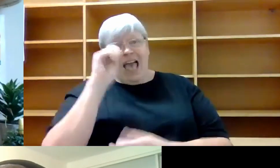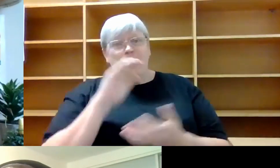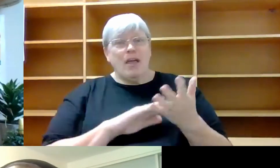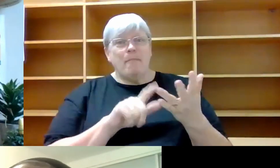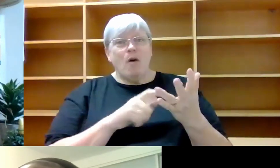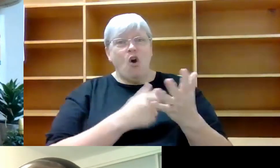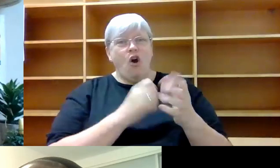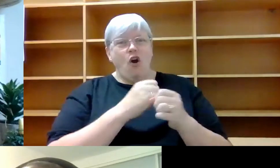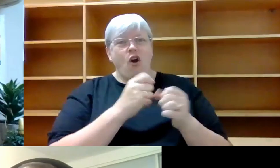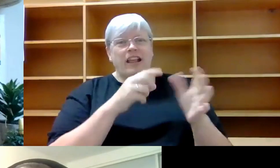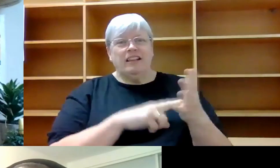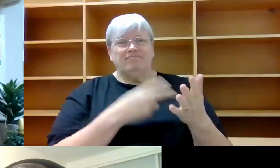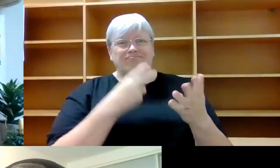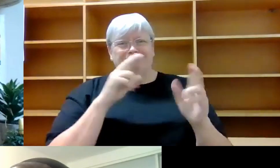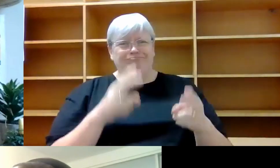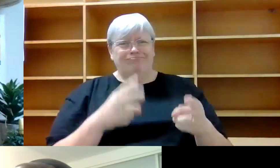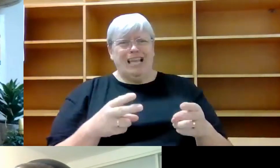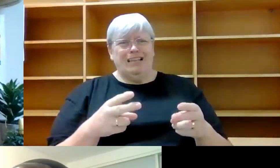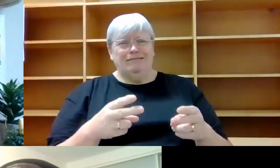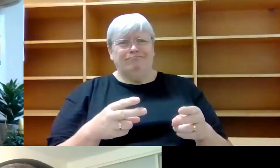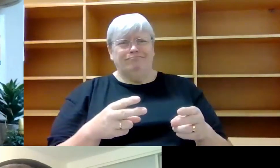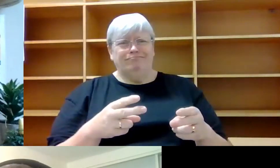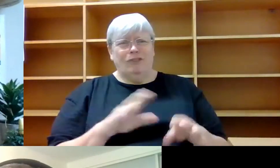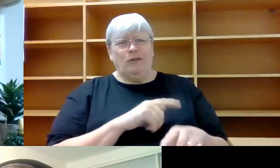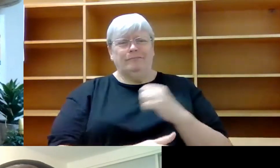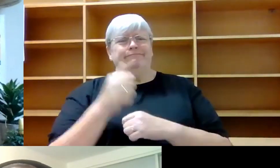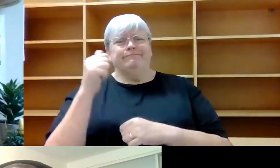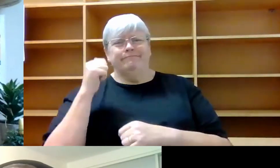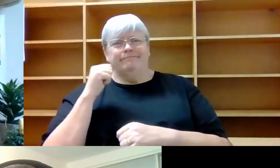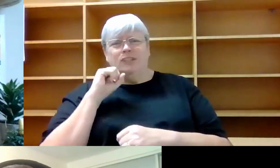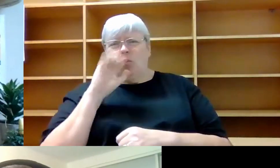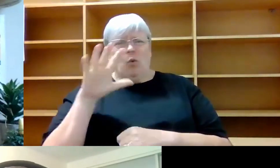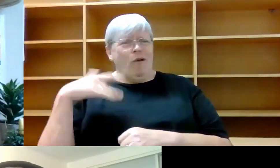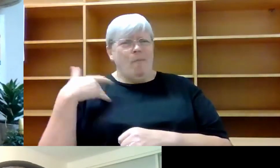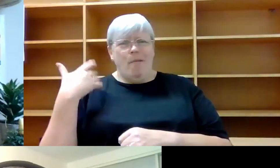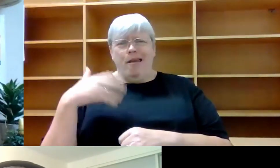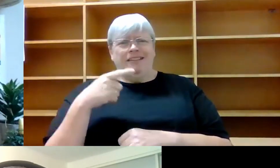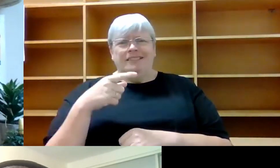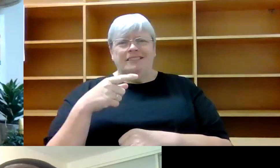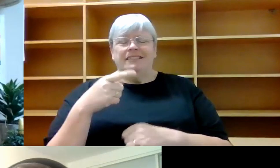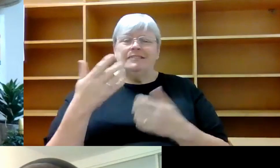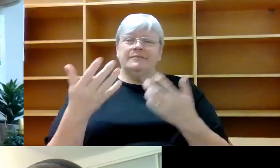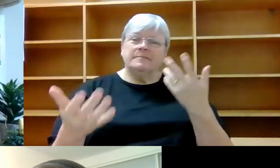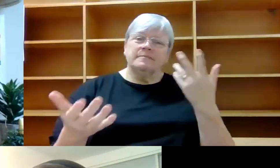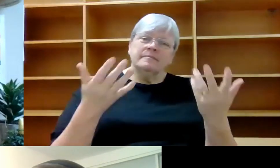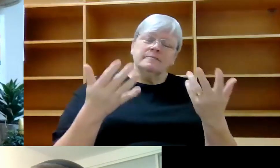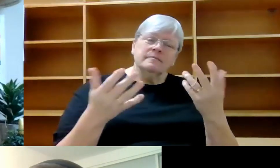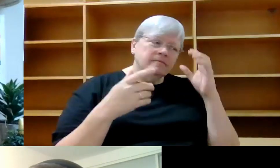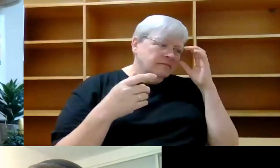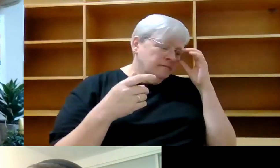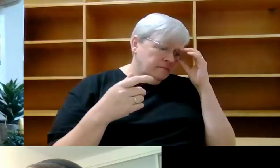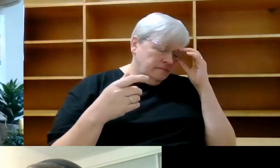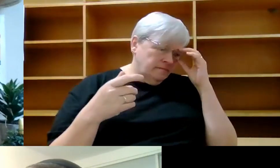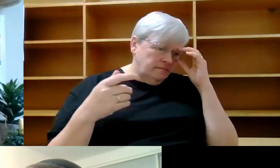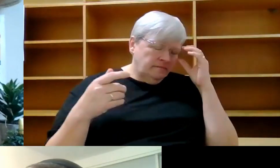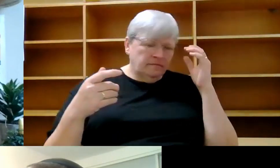so he certainly has. I think that he won't complain too much. And Sarah, I can't think of any